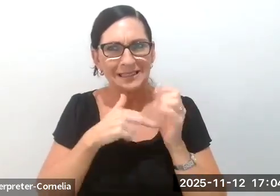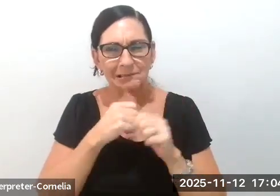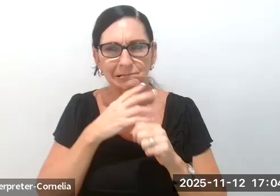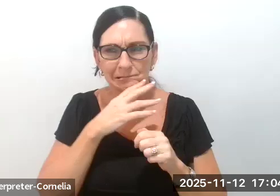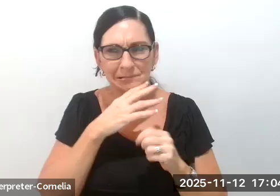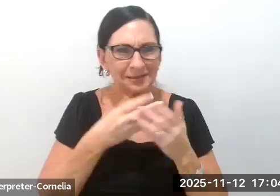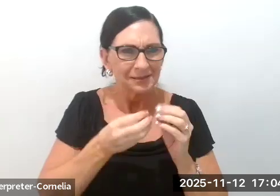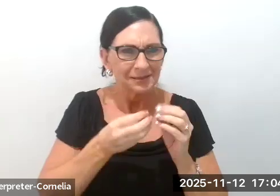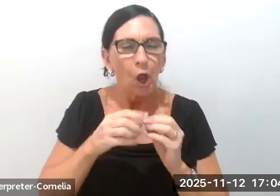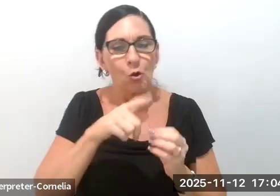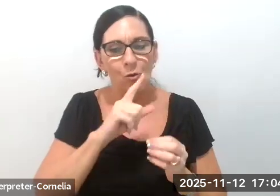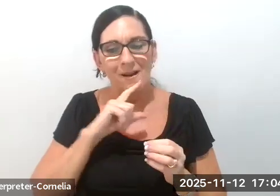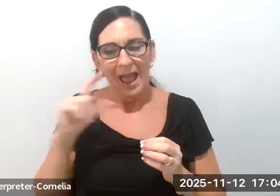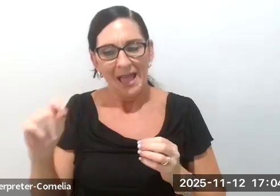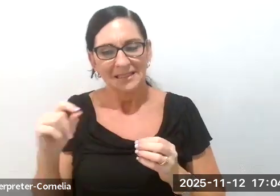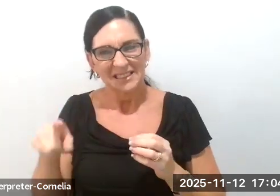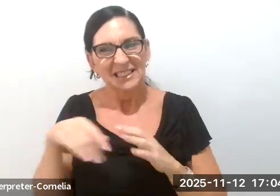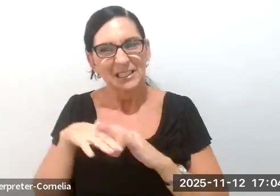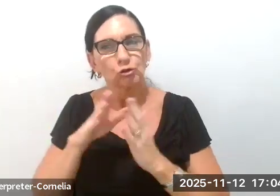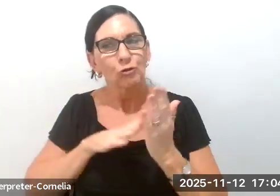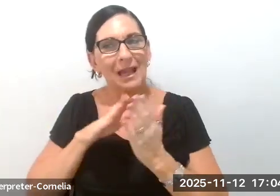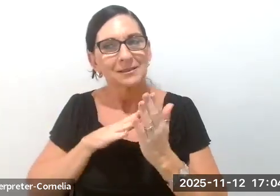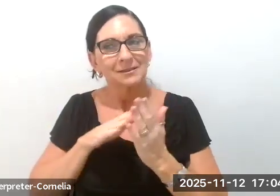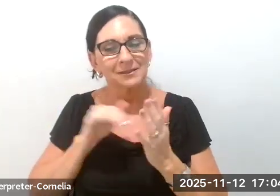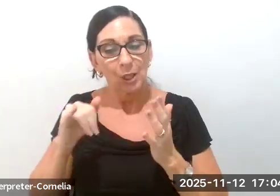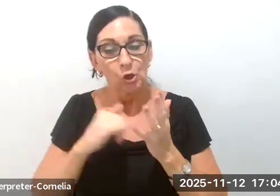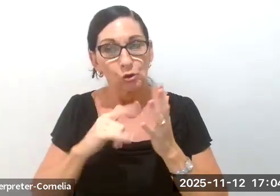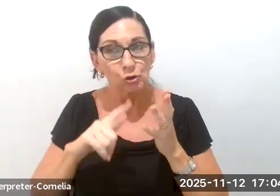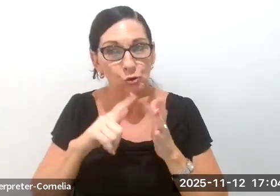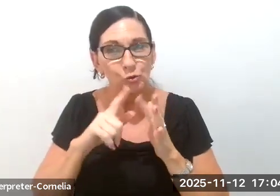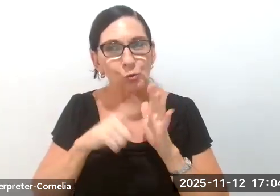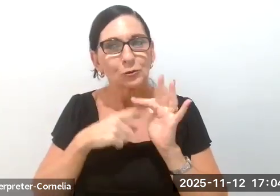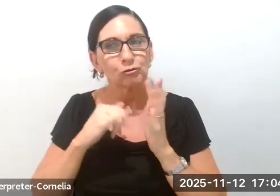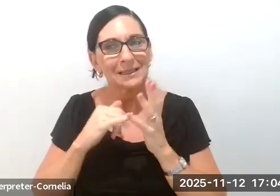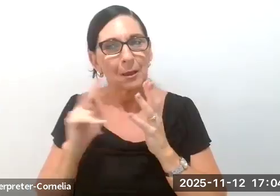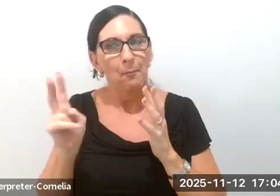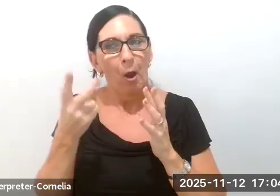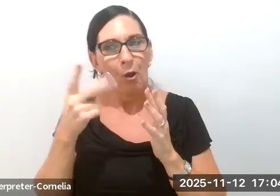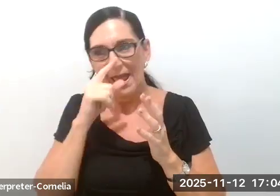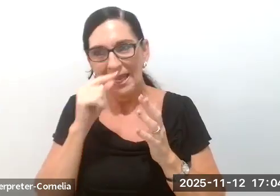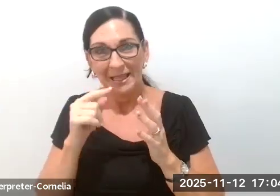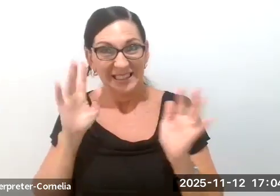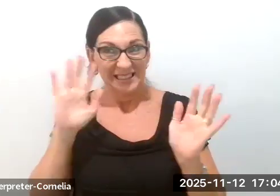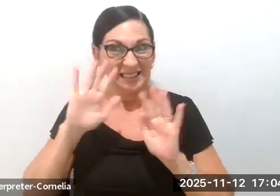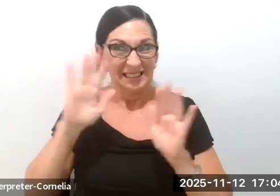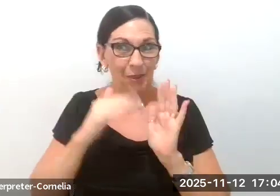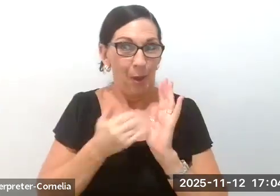chat. Our team is here to assist you, which includes Sue and Jess, who are waving at the